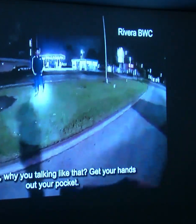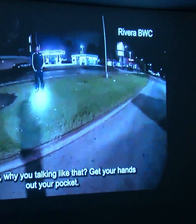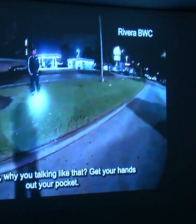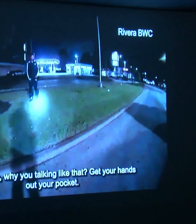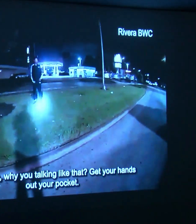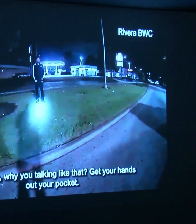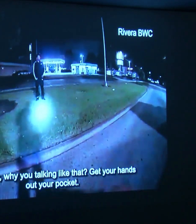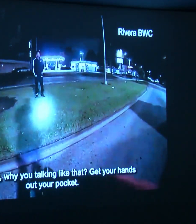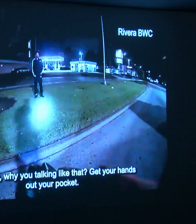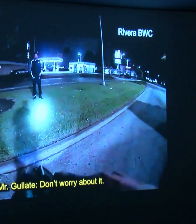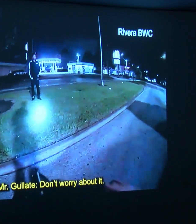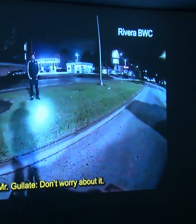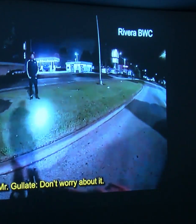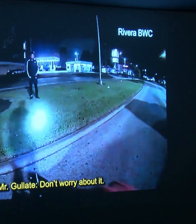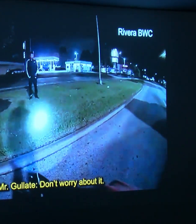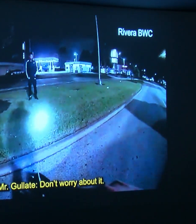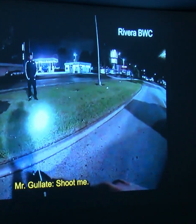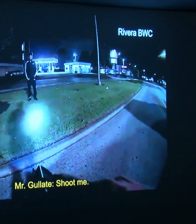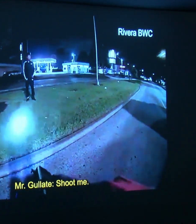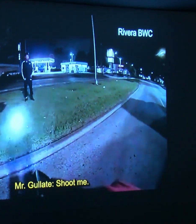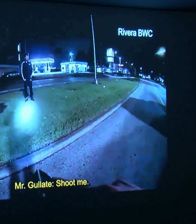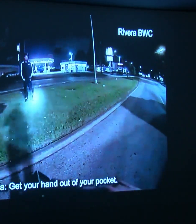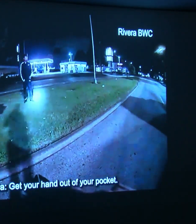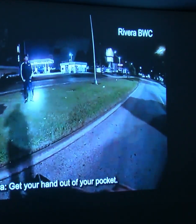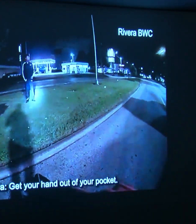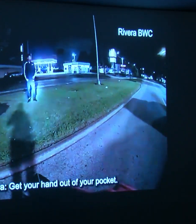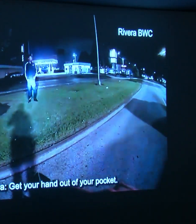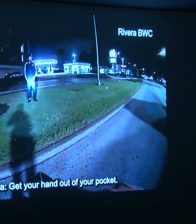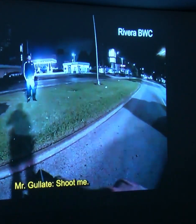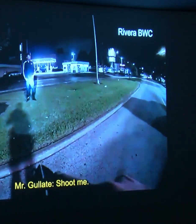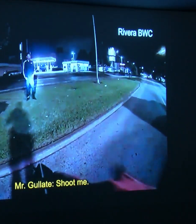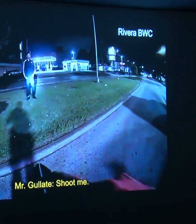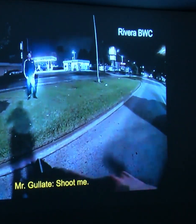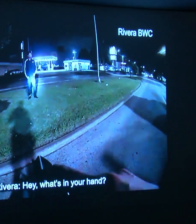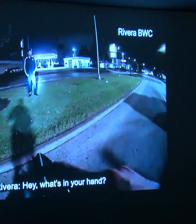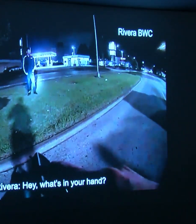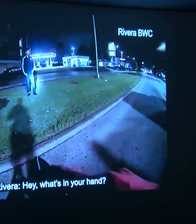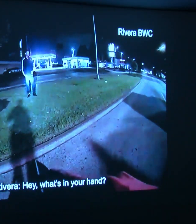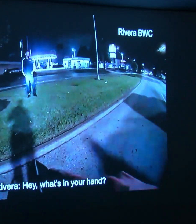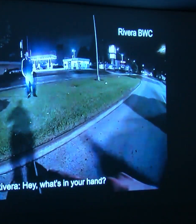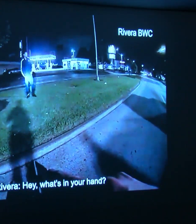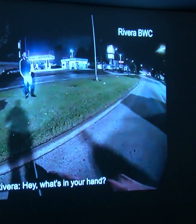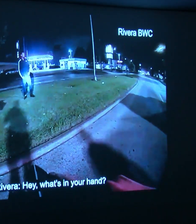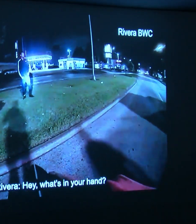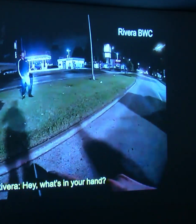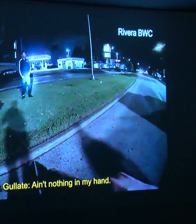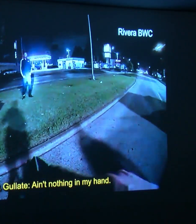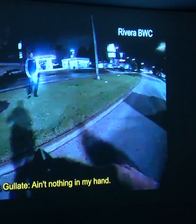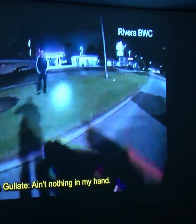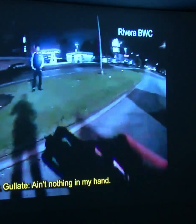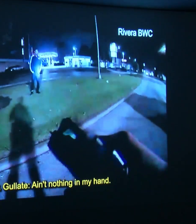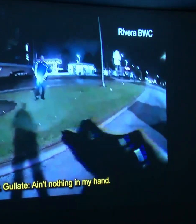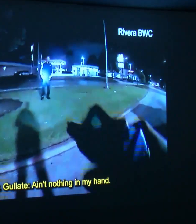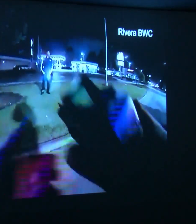talking like that? Get your hands out your pocket. Shoot. Get your hand out your pocket. Shoot. Hey, what's in your hand?